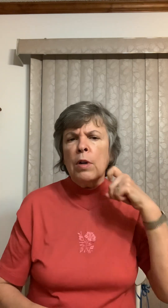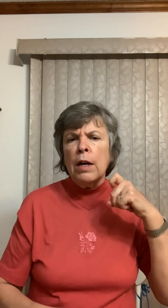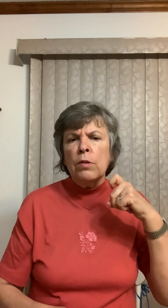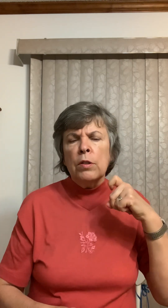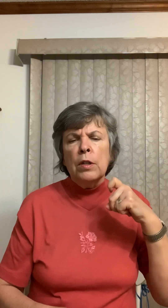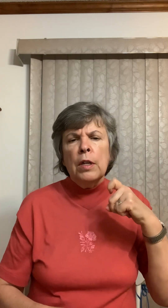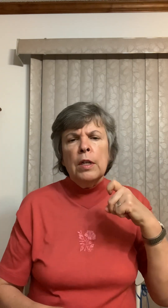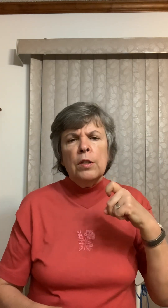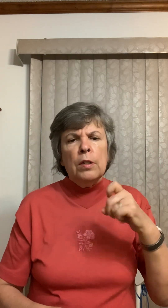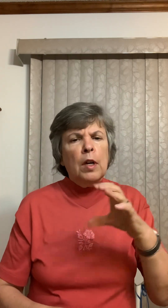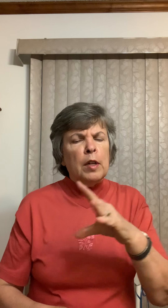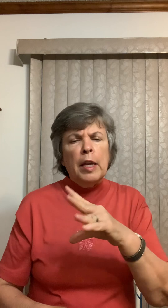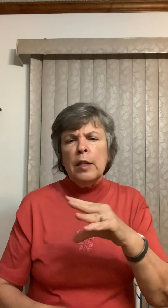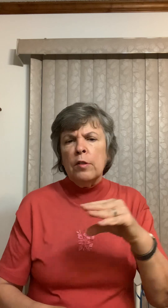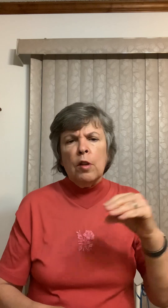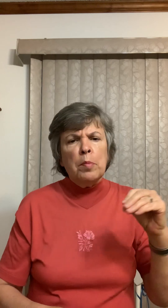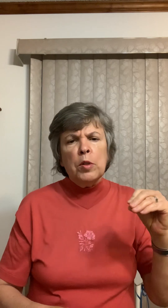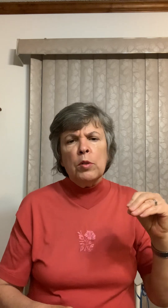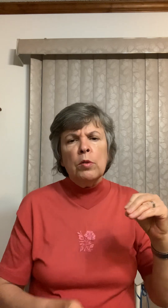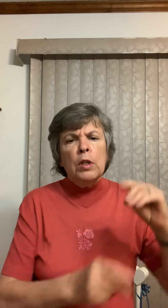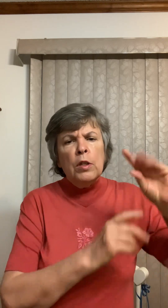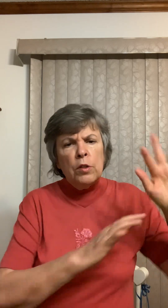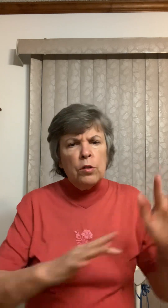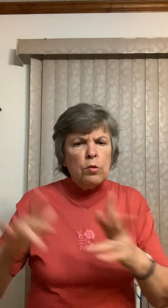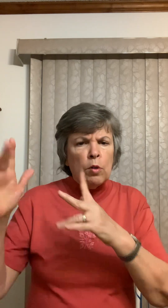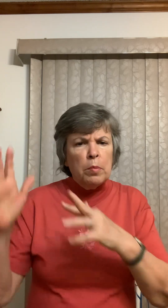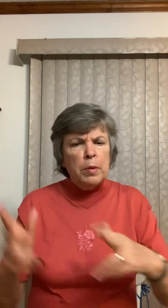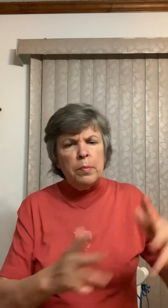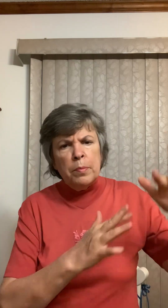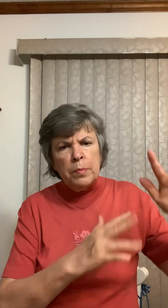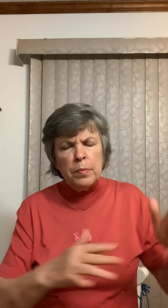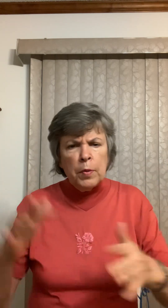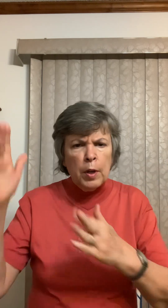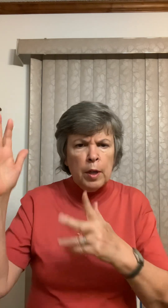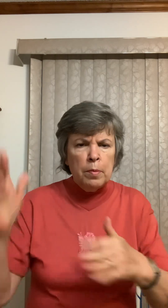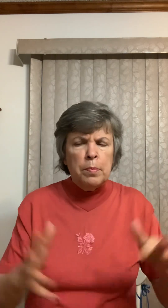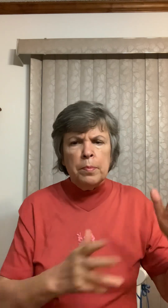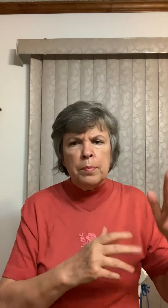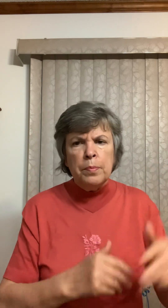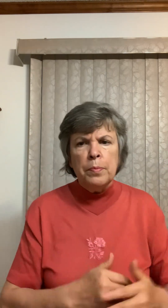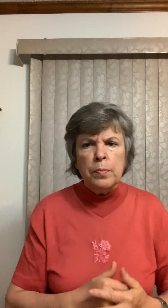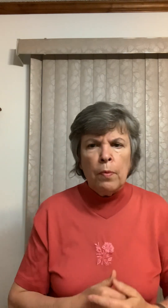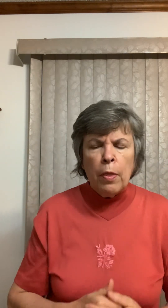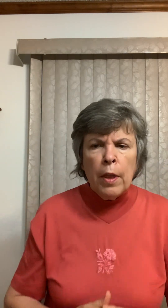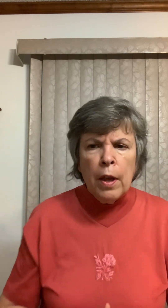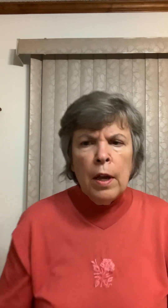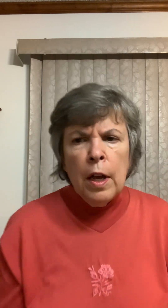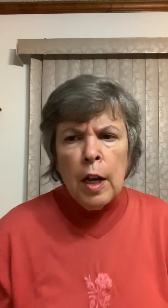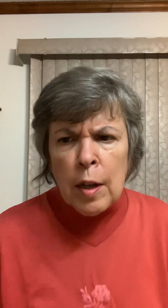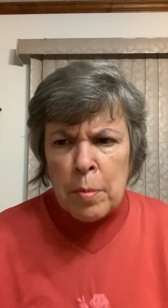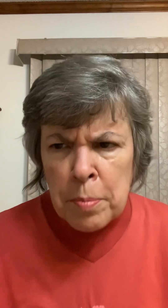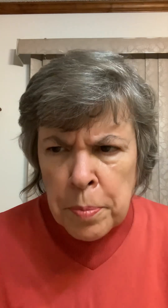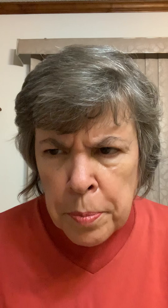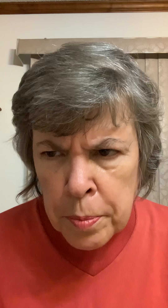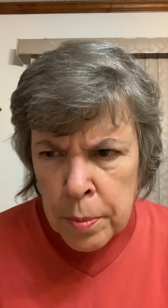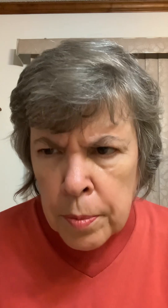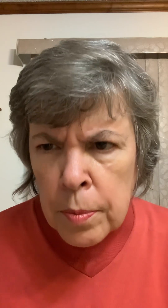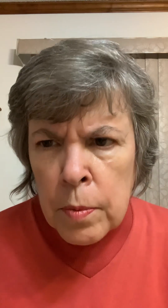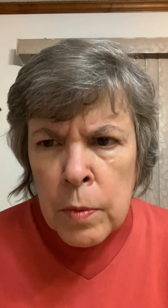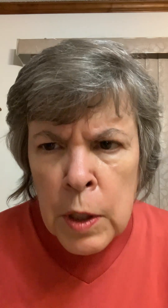drought, and is optional, storm. Okay. Let's see,